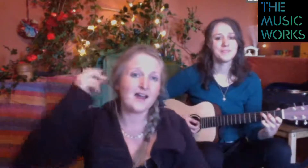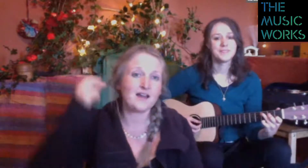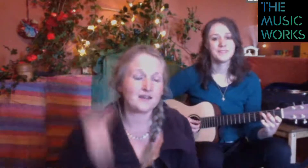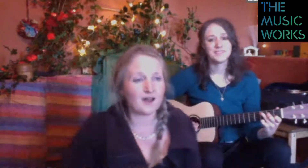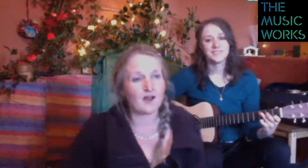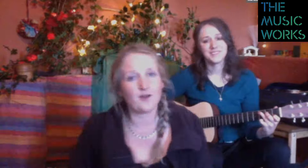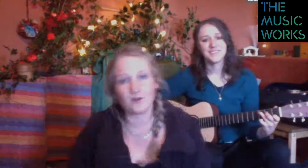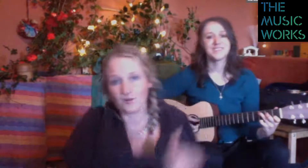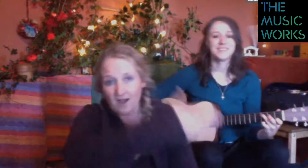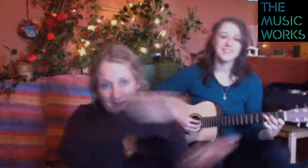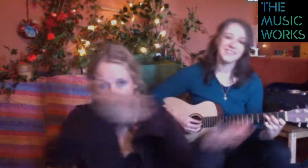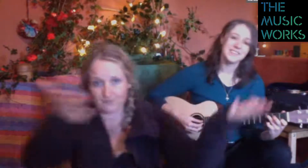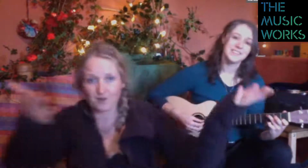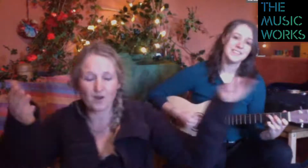Hello, everyone.